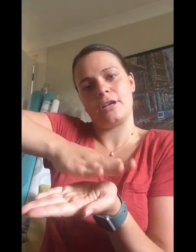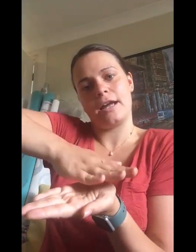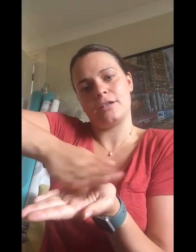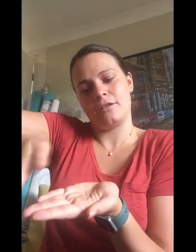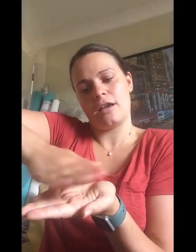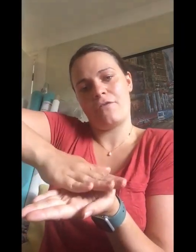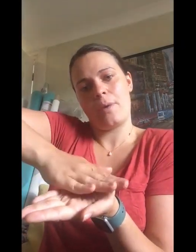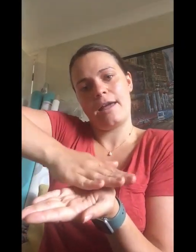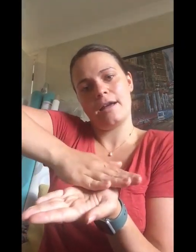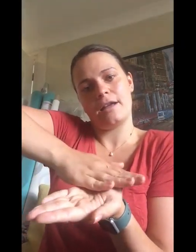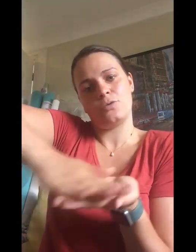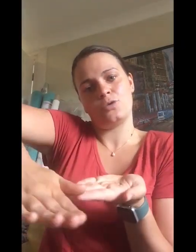going the other way, and you swipe.